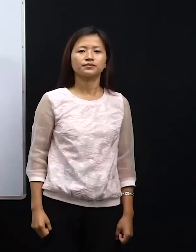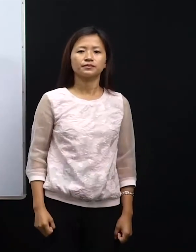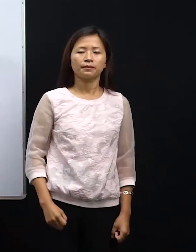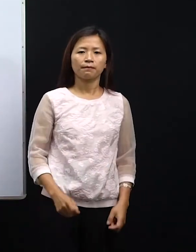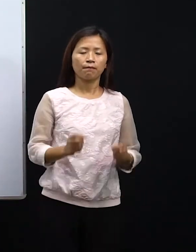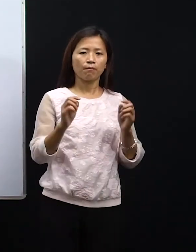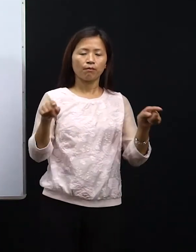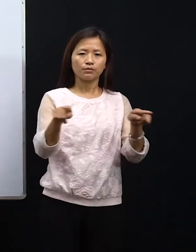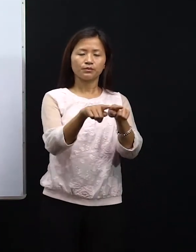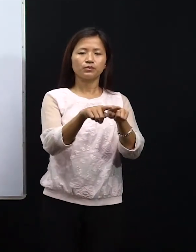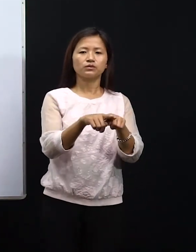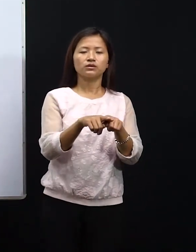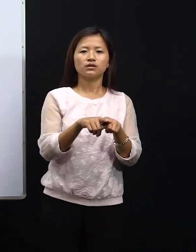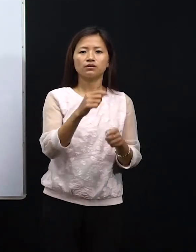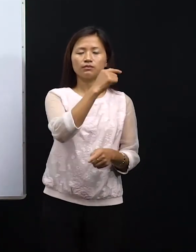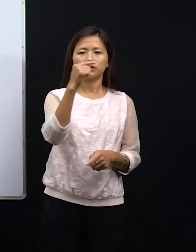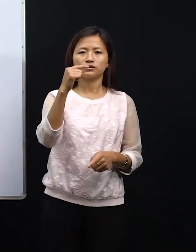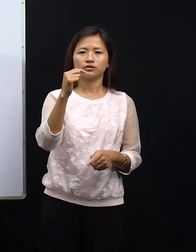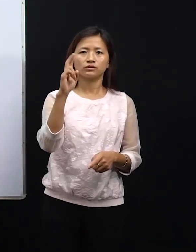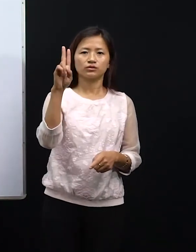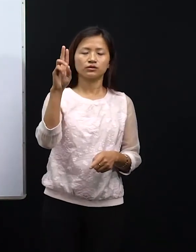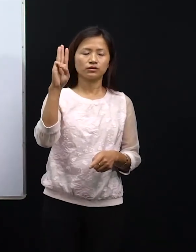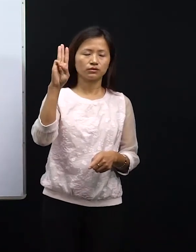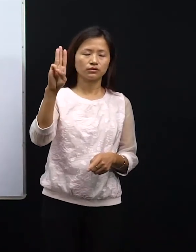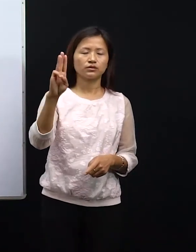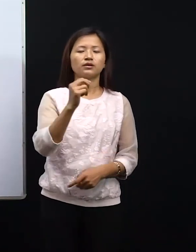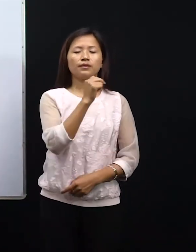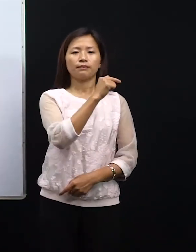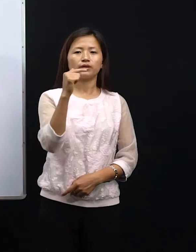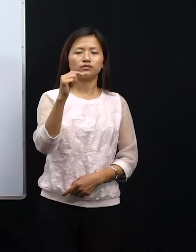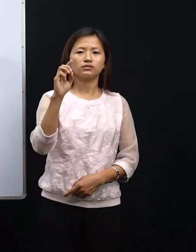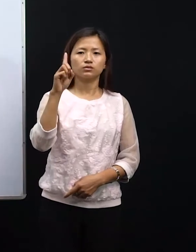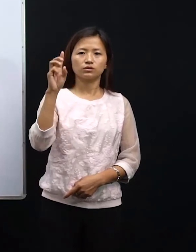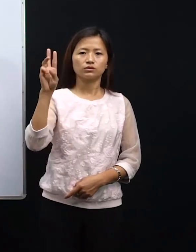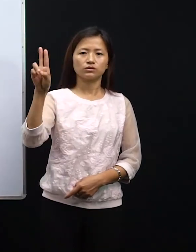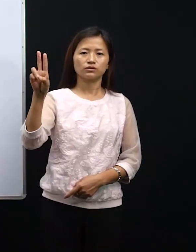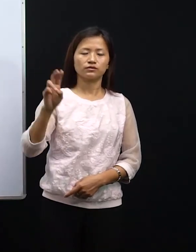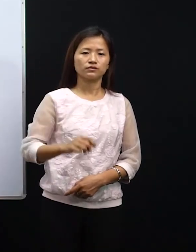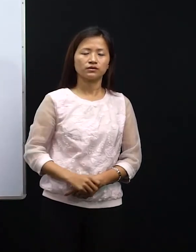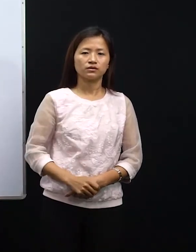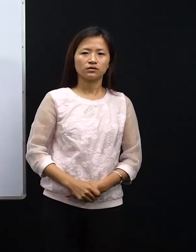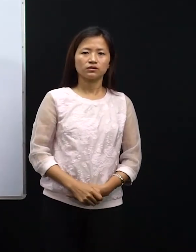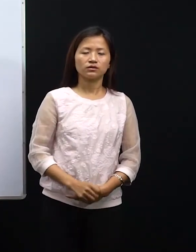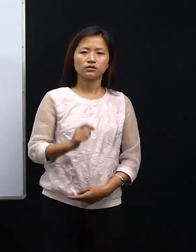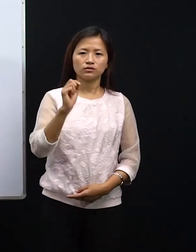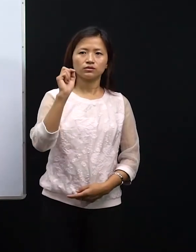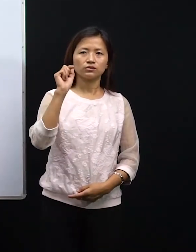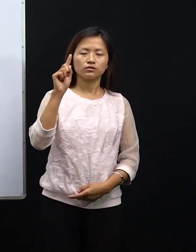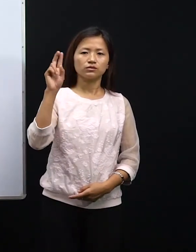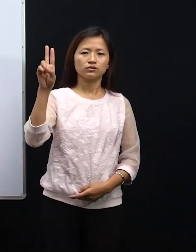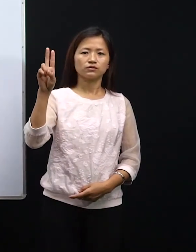are minus. Minus 3, minus 12. So when both are minus, you add them. So 12 plus 3